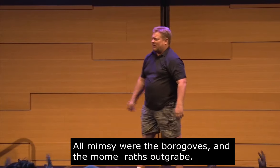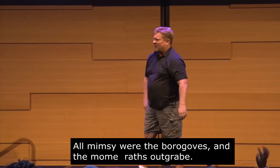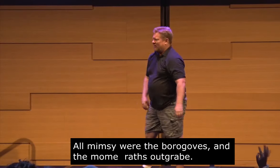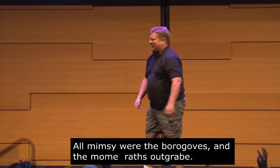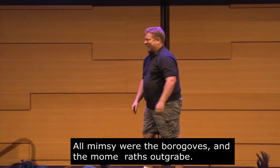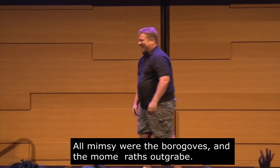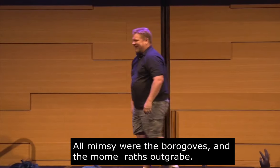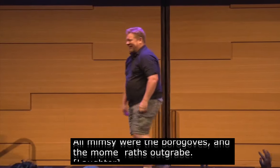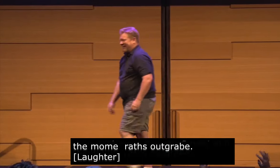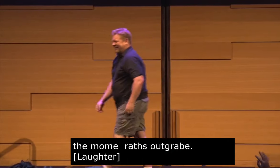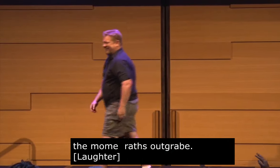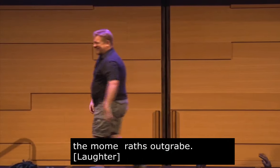I'm a little old.